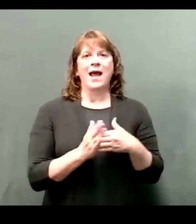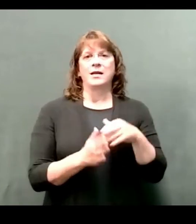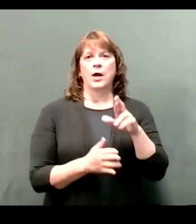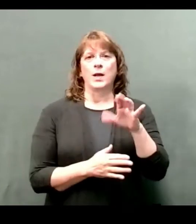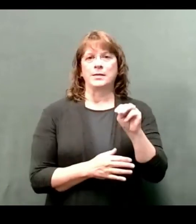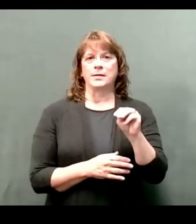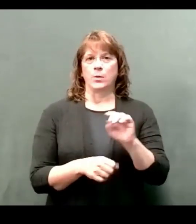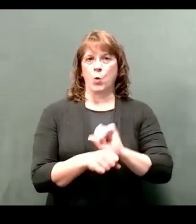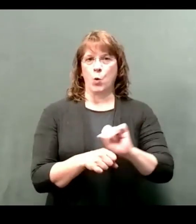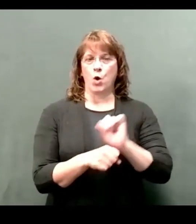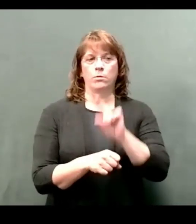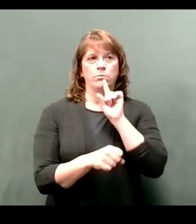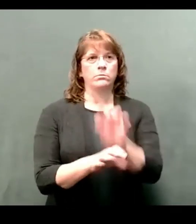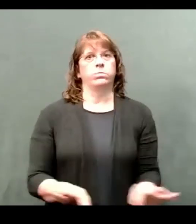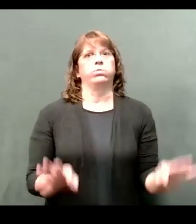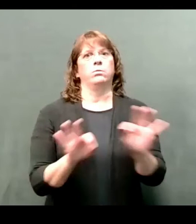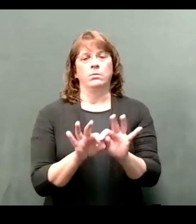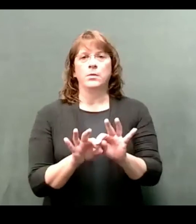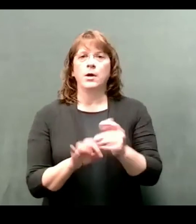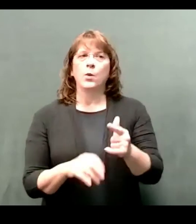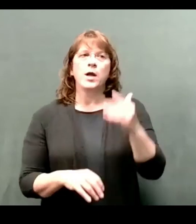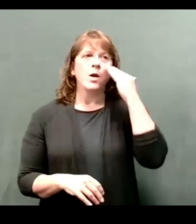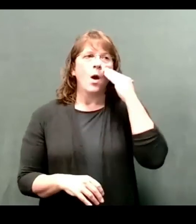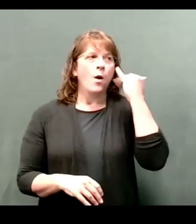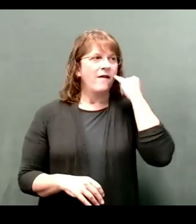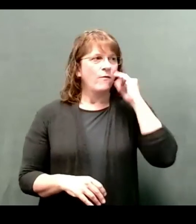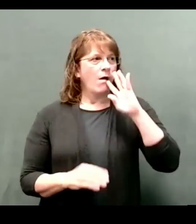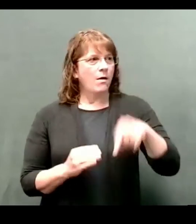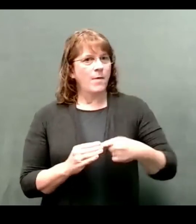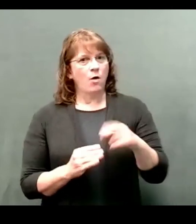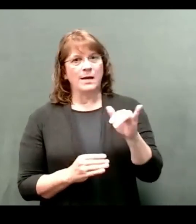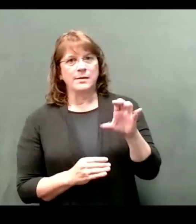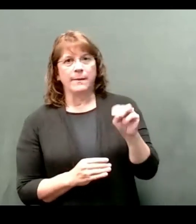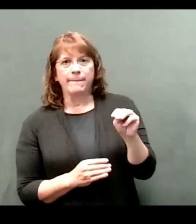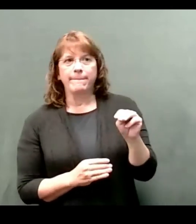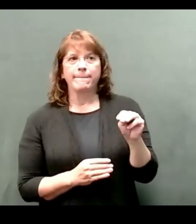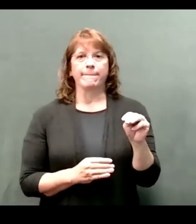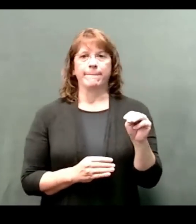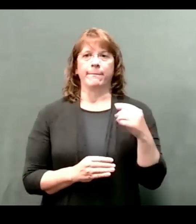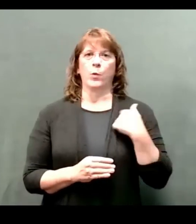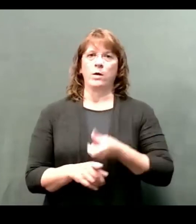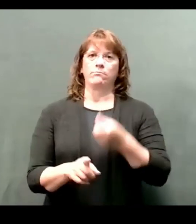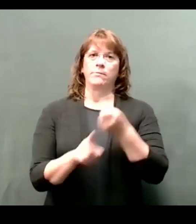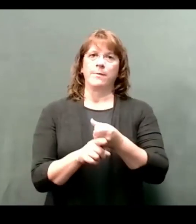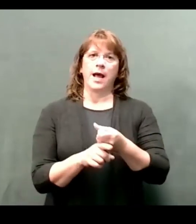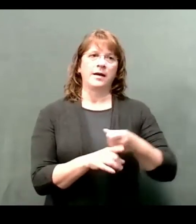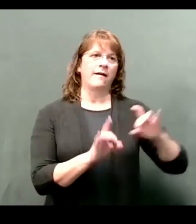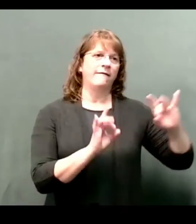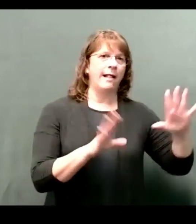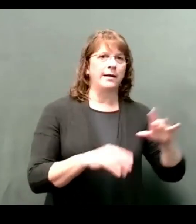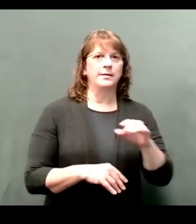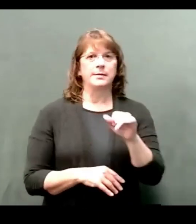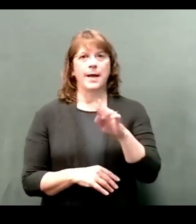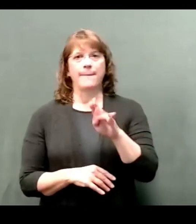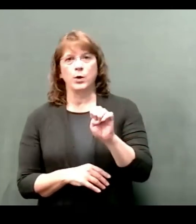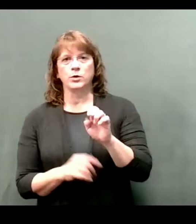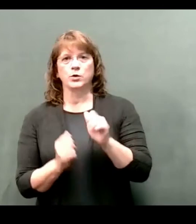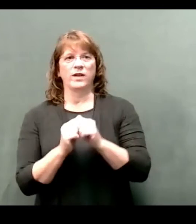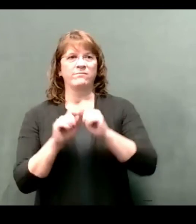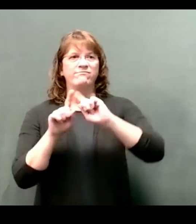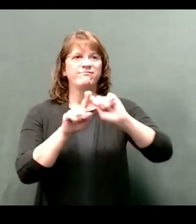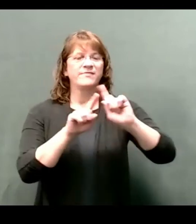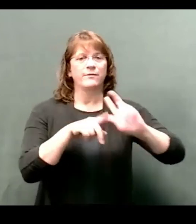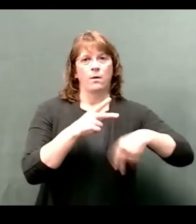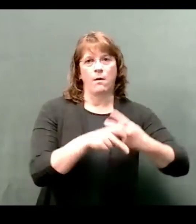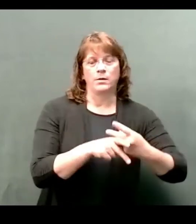work is crucial, right? We know that if we are addressing racism, then we are impacting violence and abuse in all of its